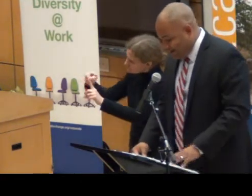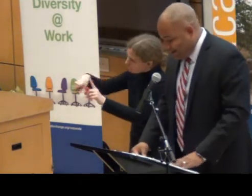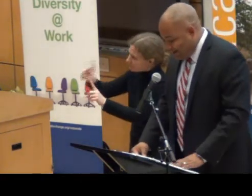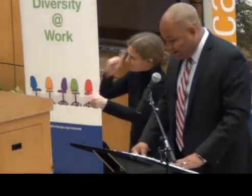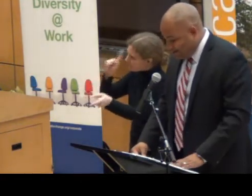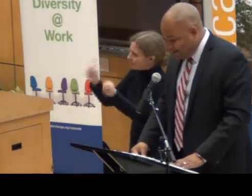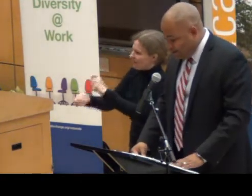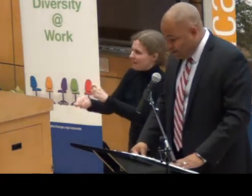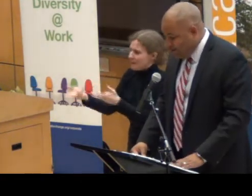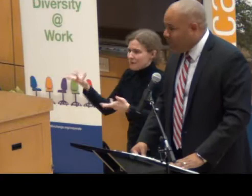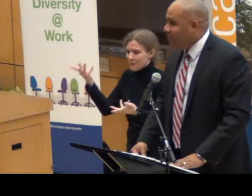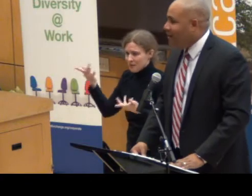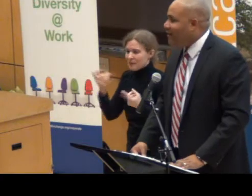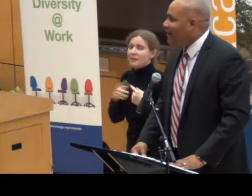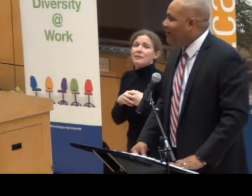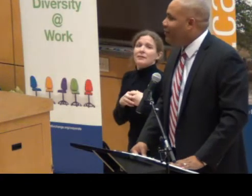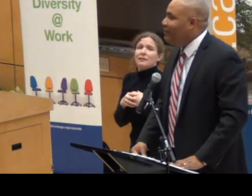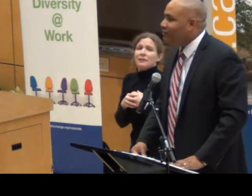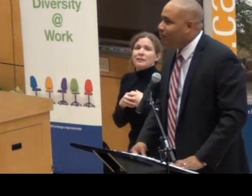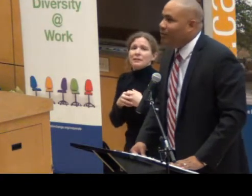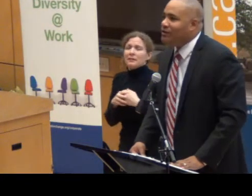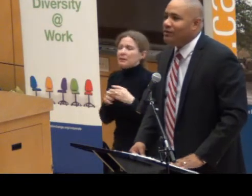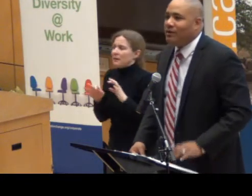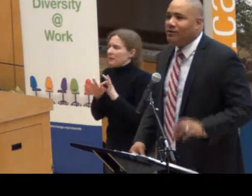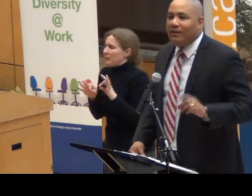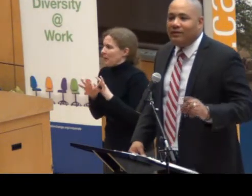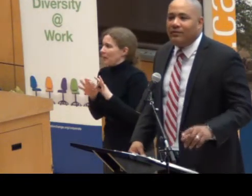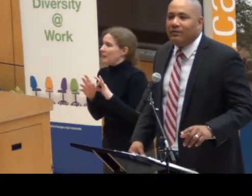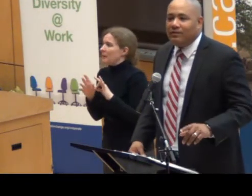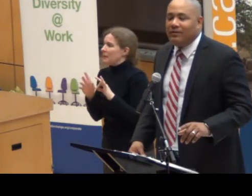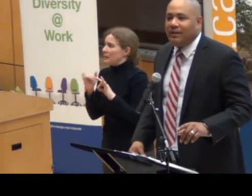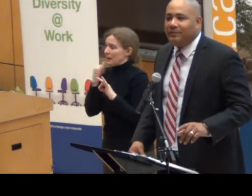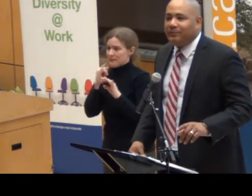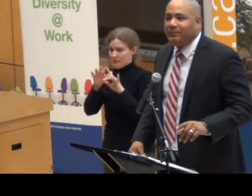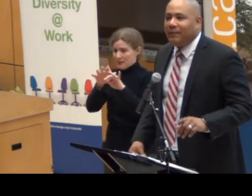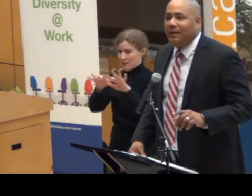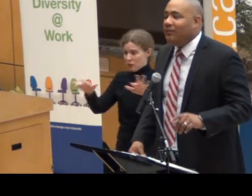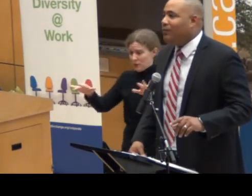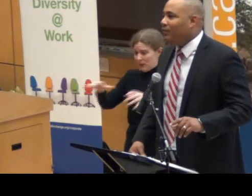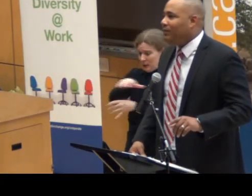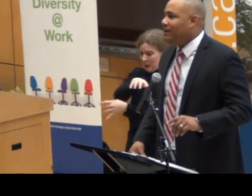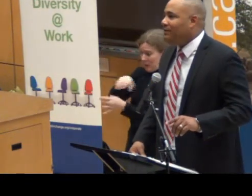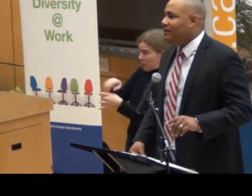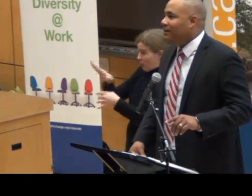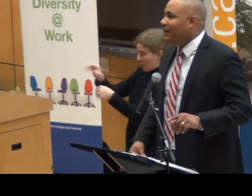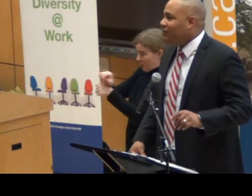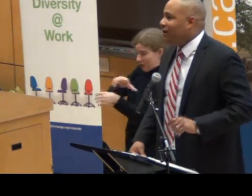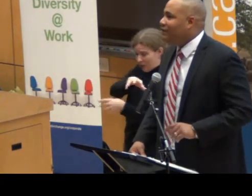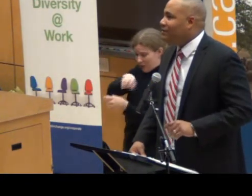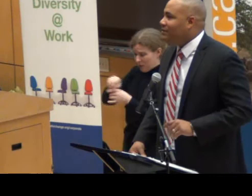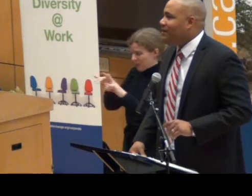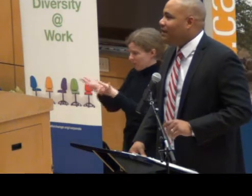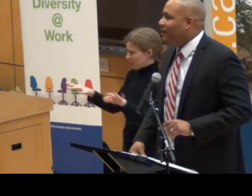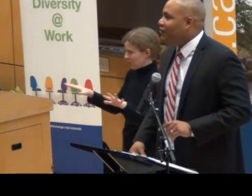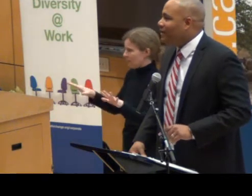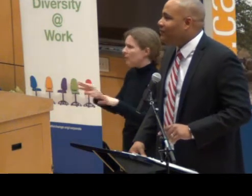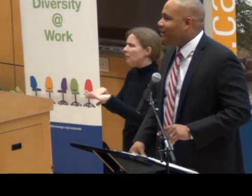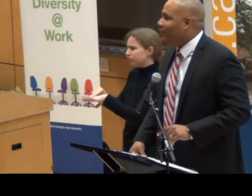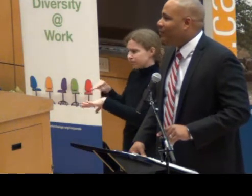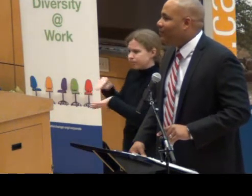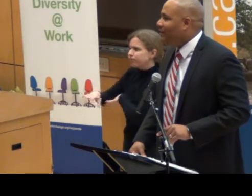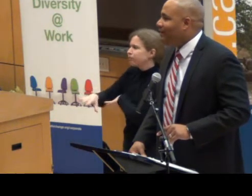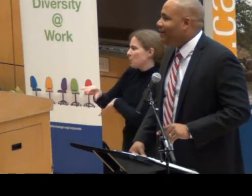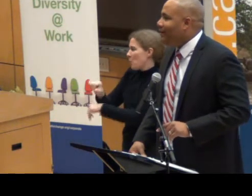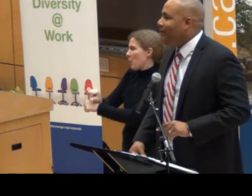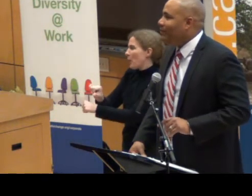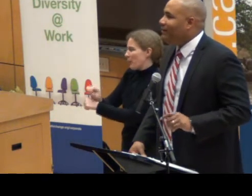changes. And we know that there is no question, when you have diversity in the workplace, it changes